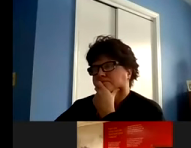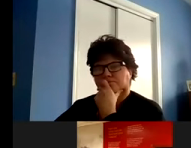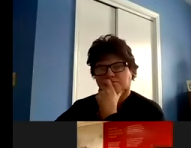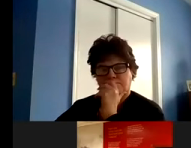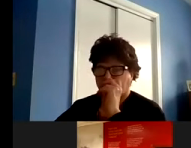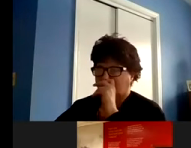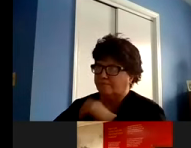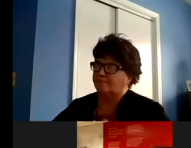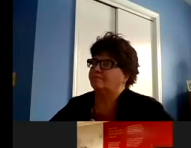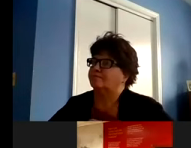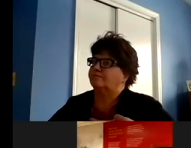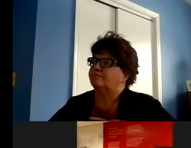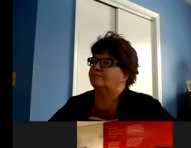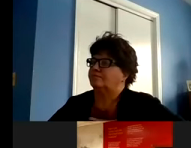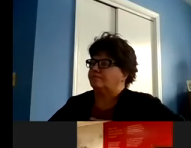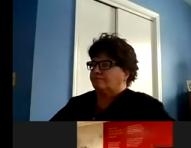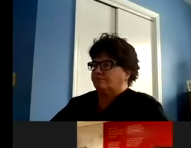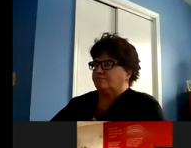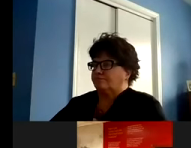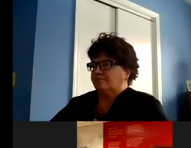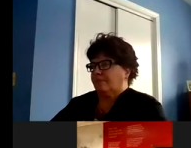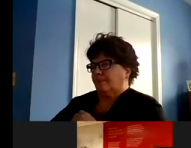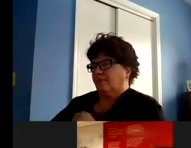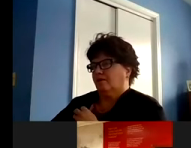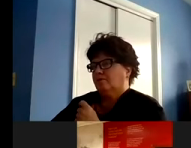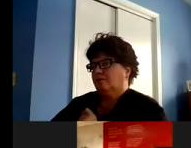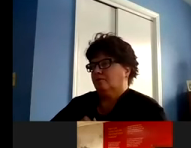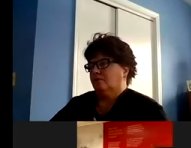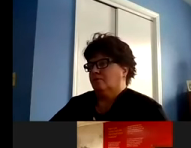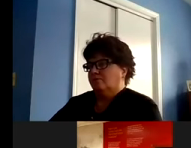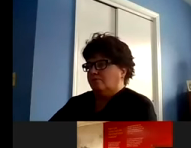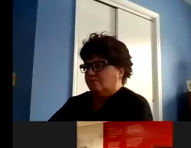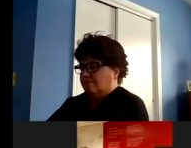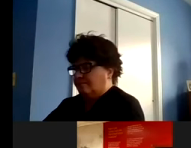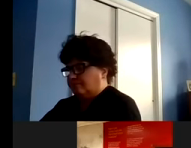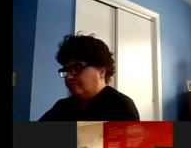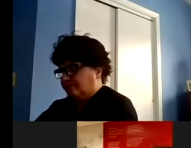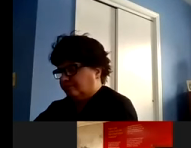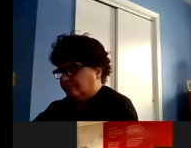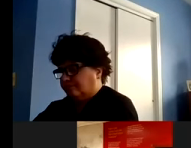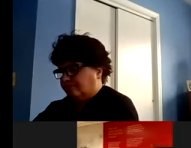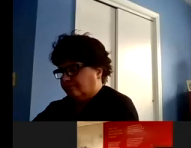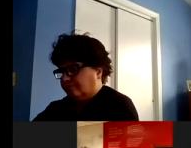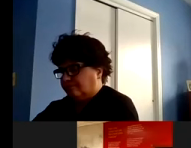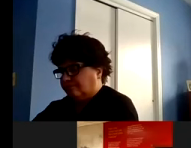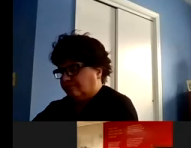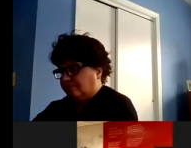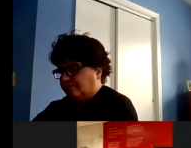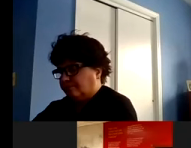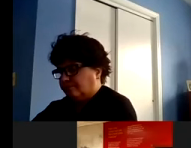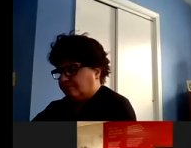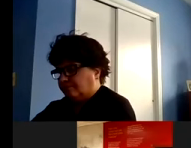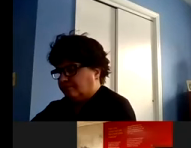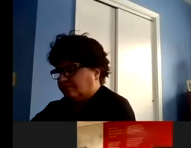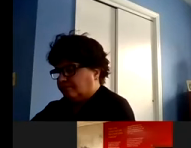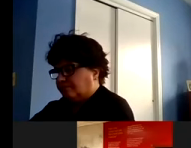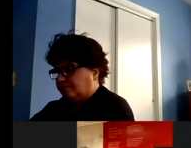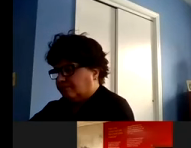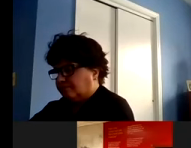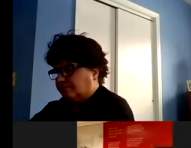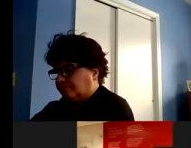I paddled the Sulu Sea in the Philippines from Jolo to Bungao Island. I wanted to familiarize myself